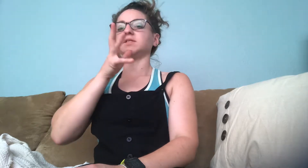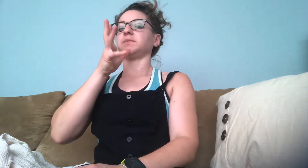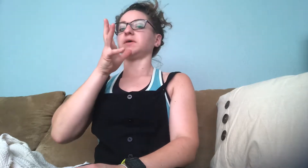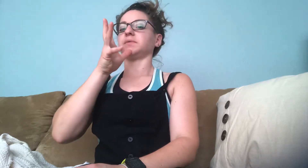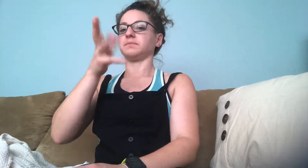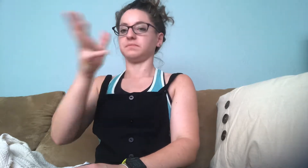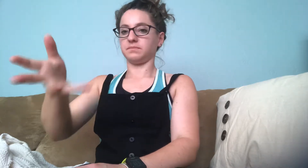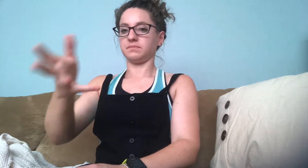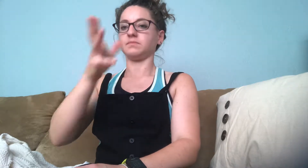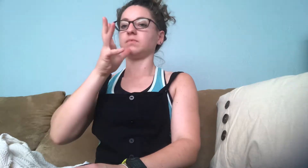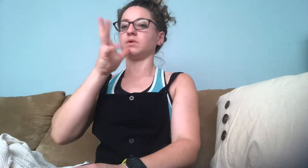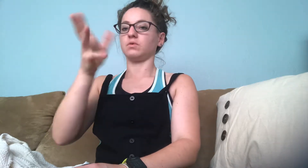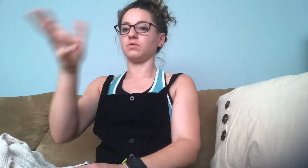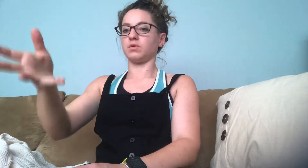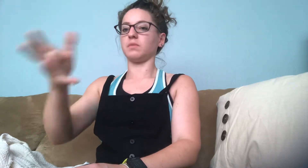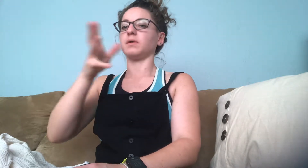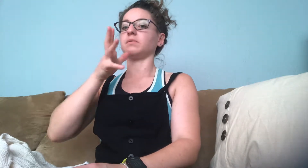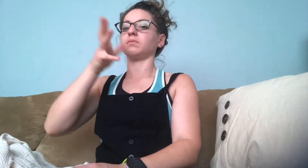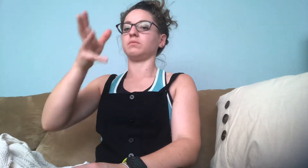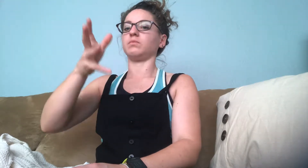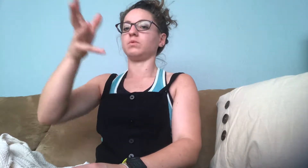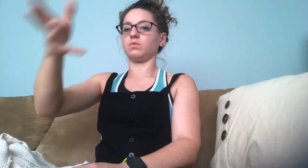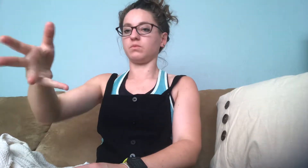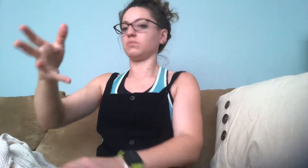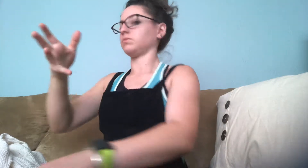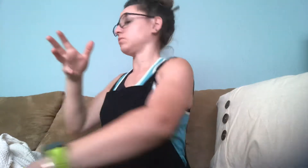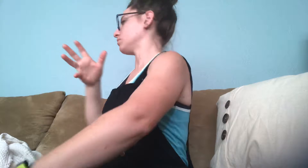same thing. Grandma.